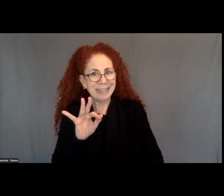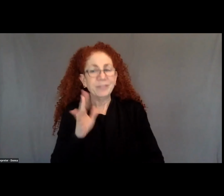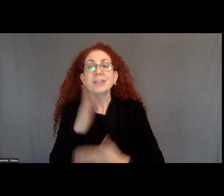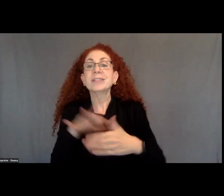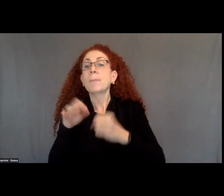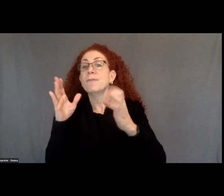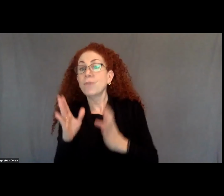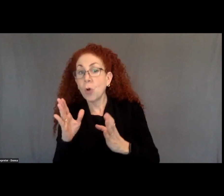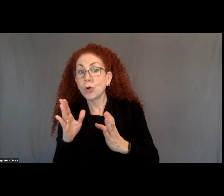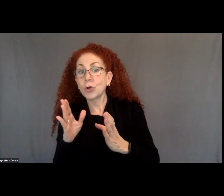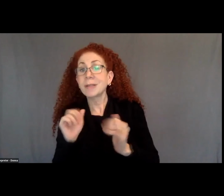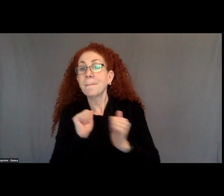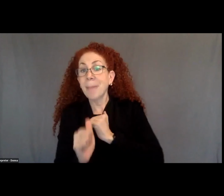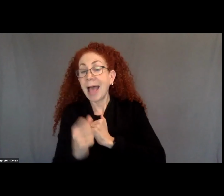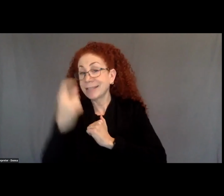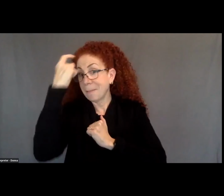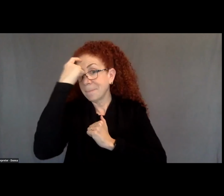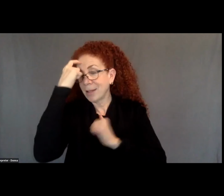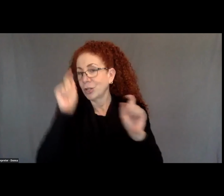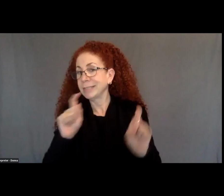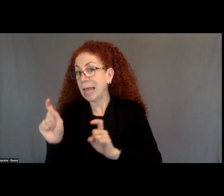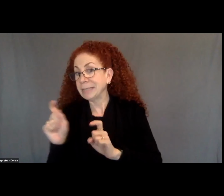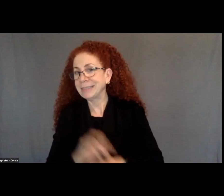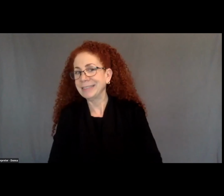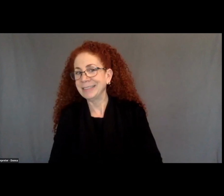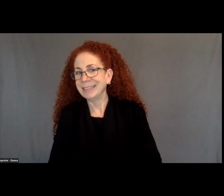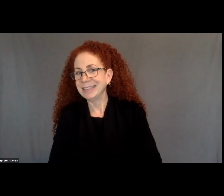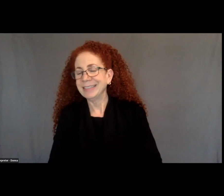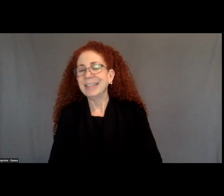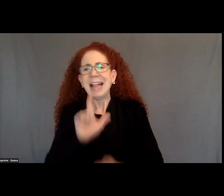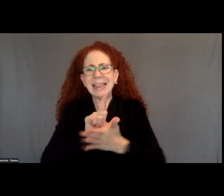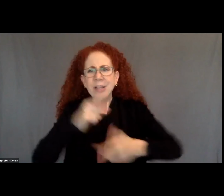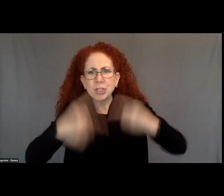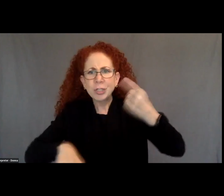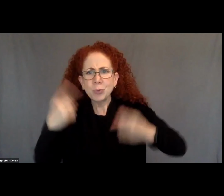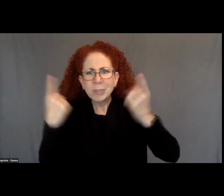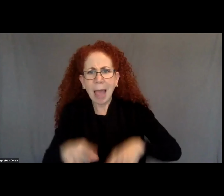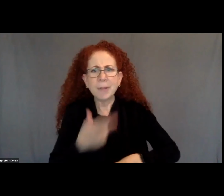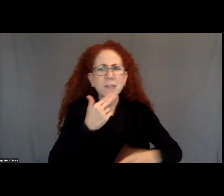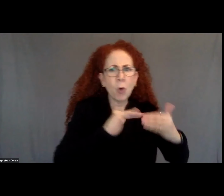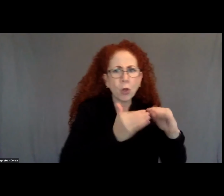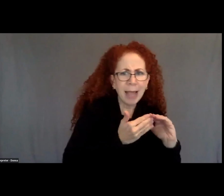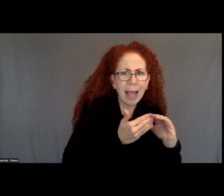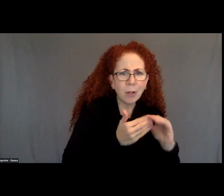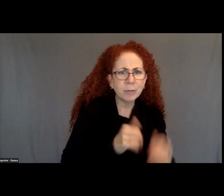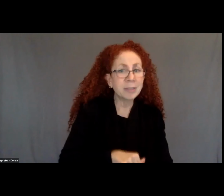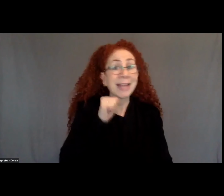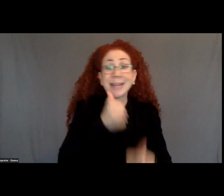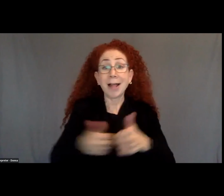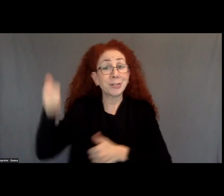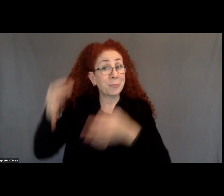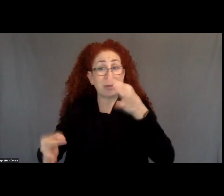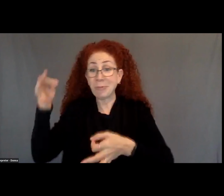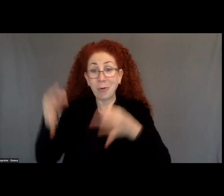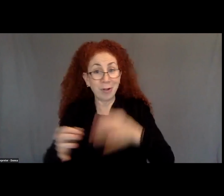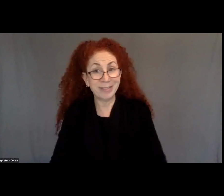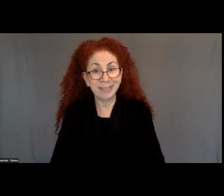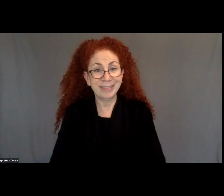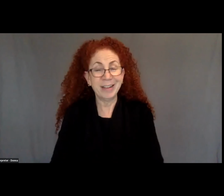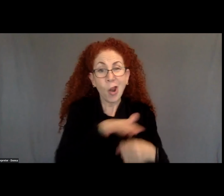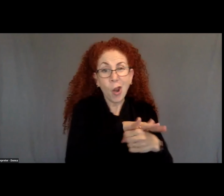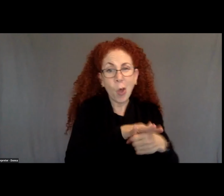voters passed mental muster. Legal disputes took place in small towns, not in the US Supreme Court.